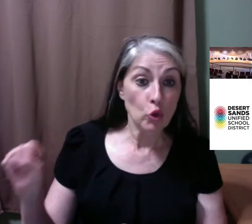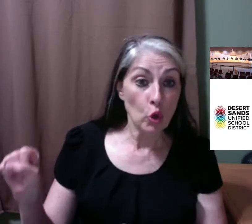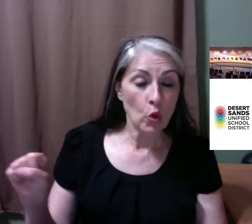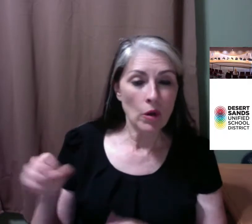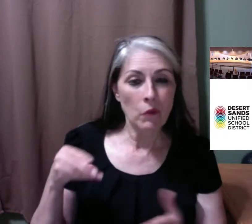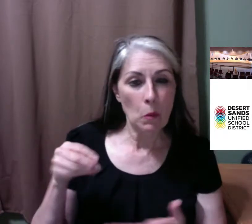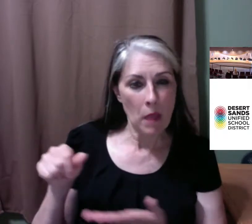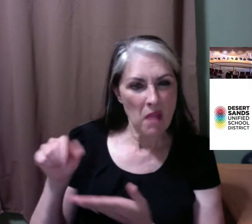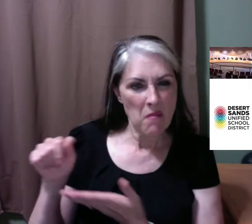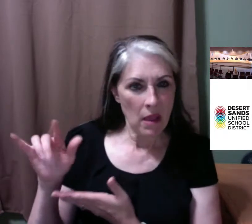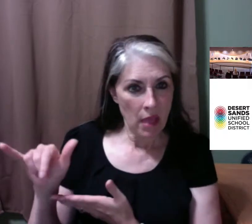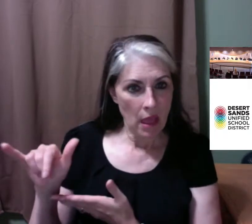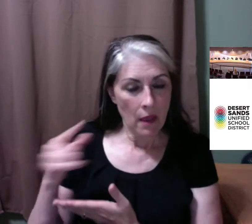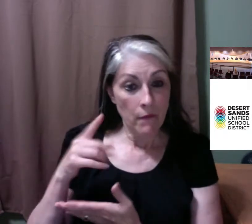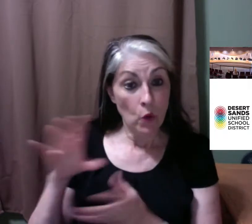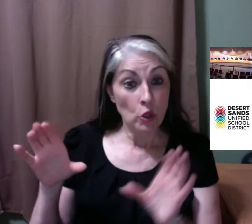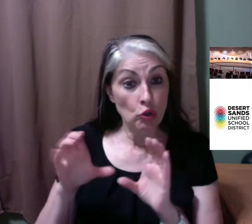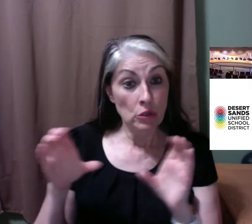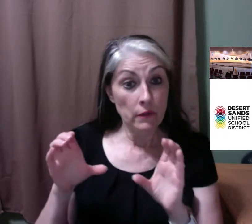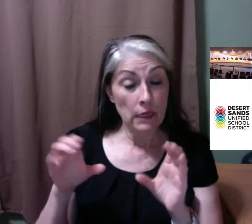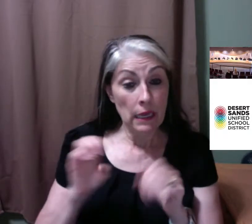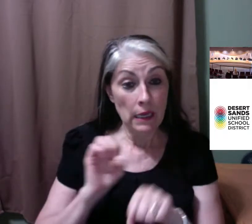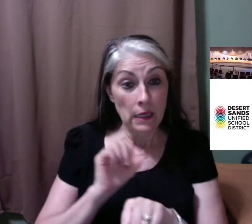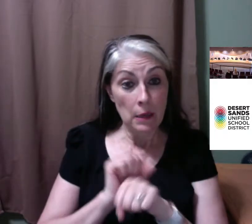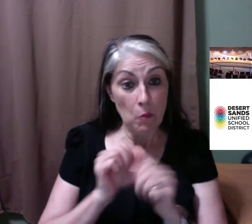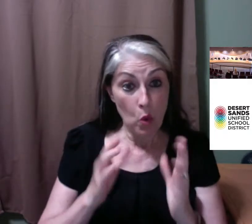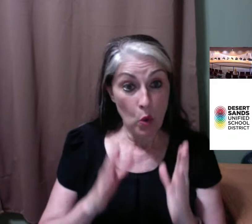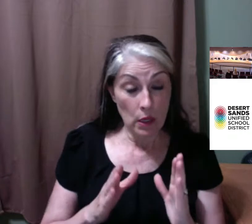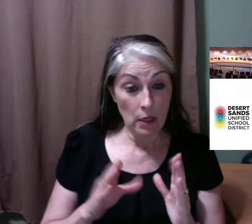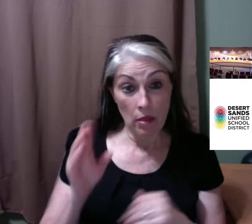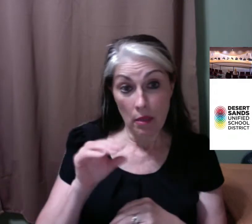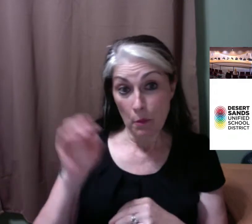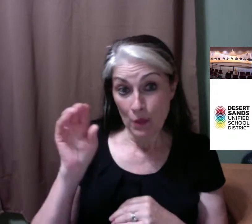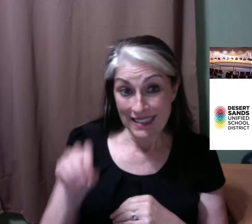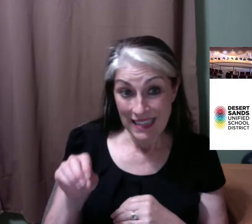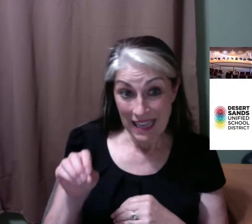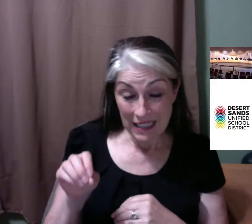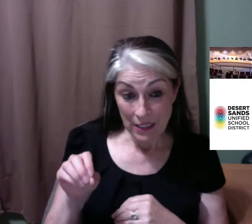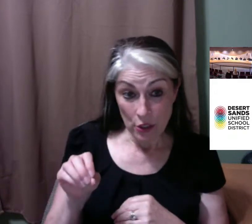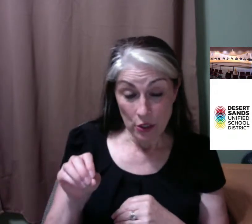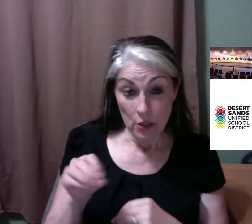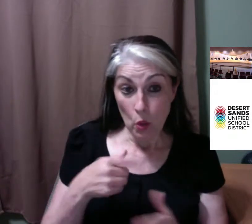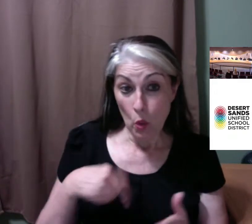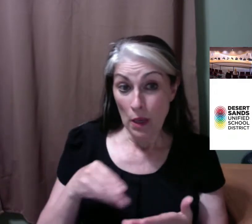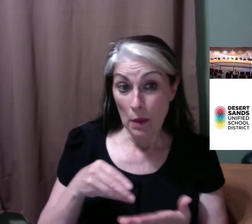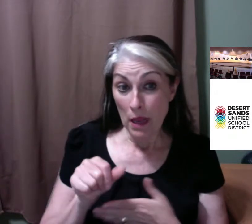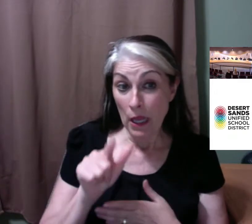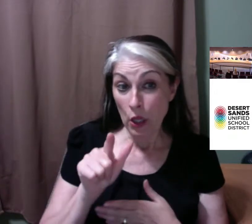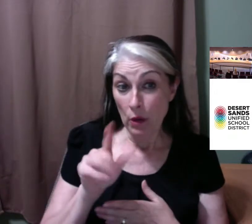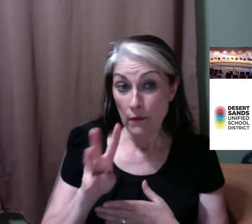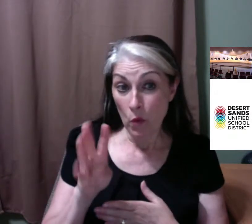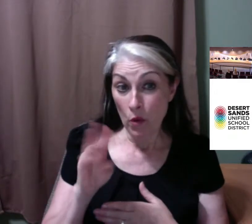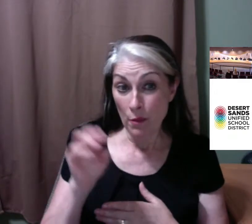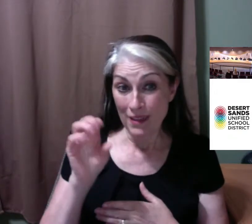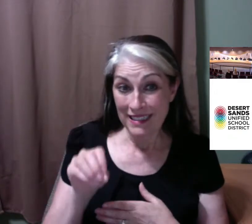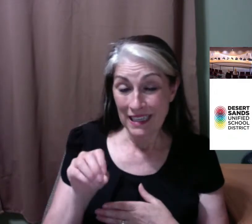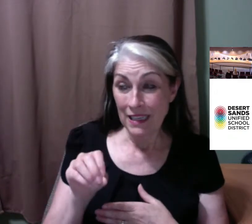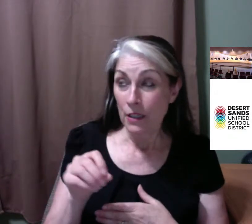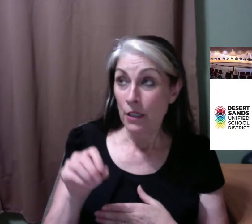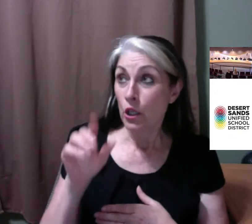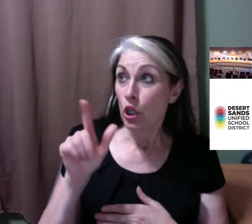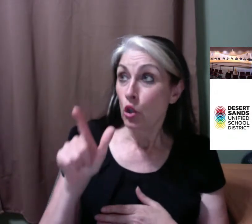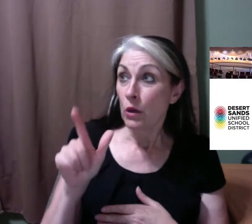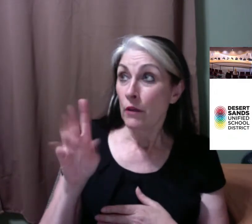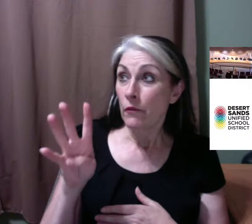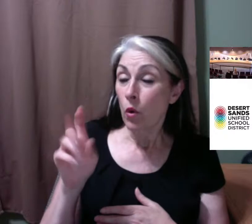of things. For a certificated employee, the percentage, so we pay 24% or 24 cents on